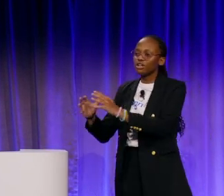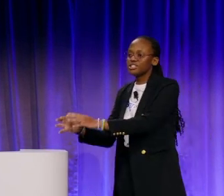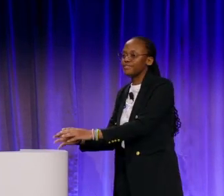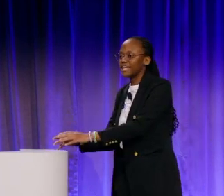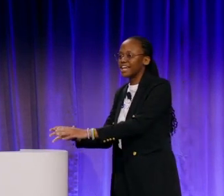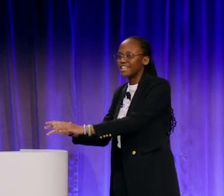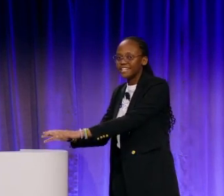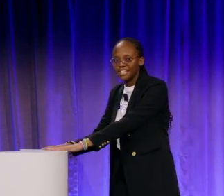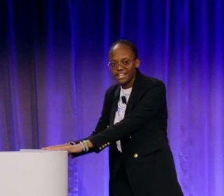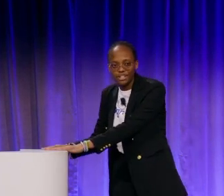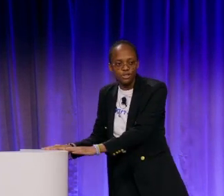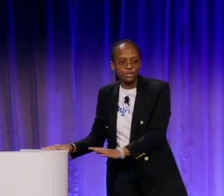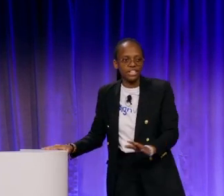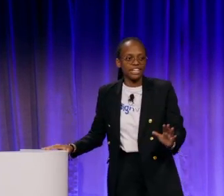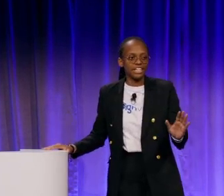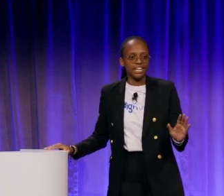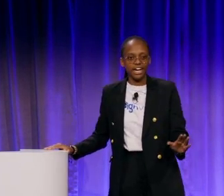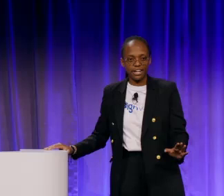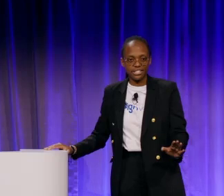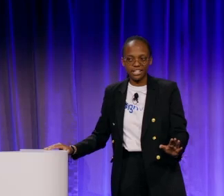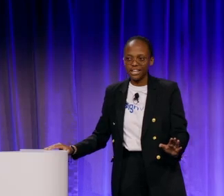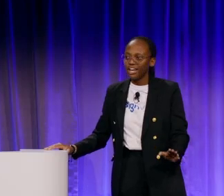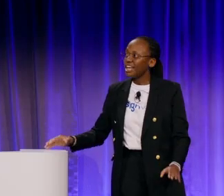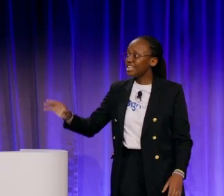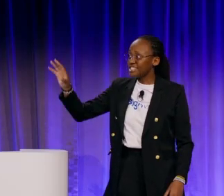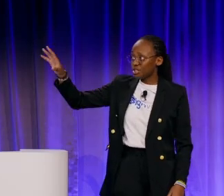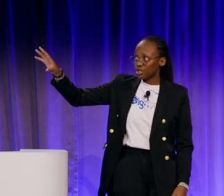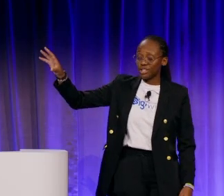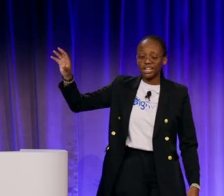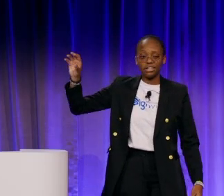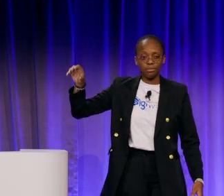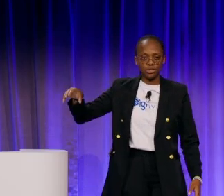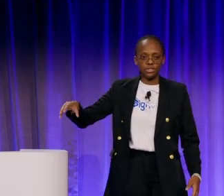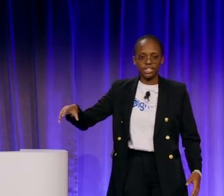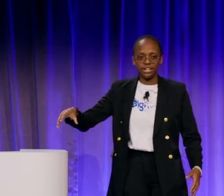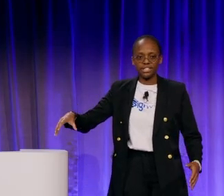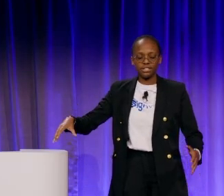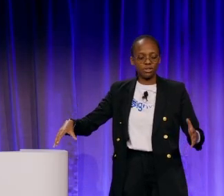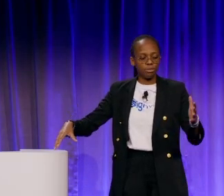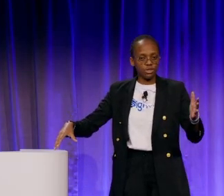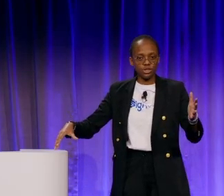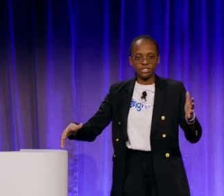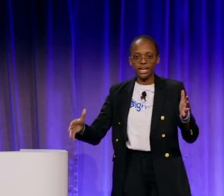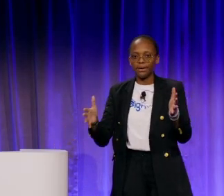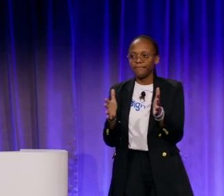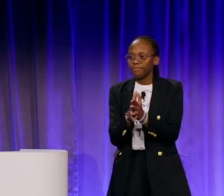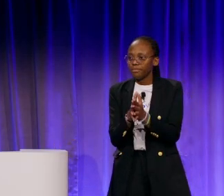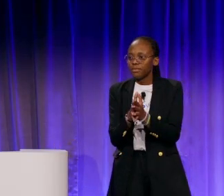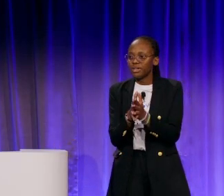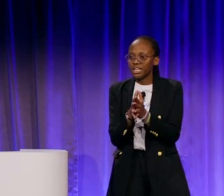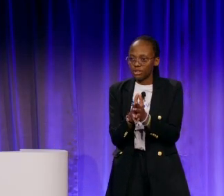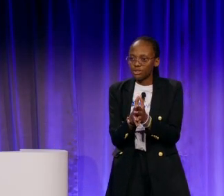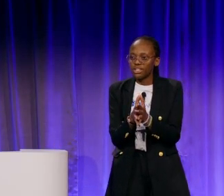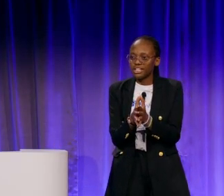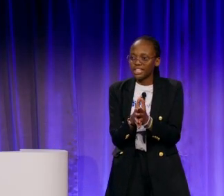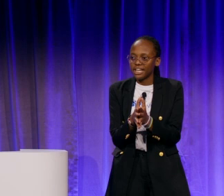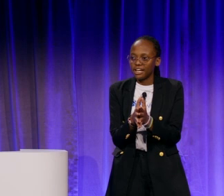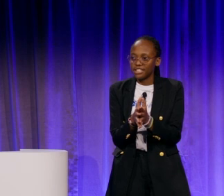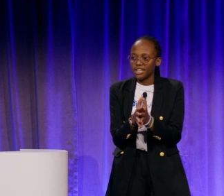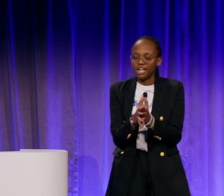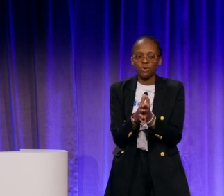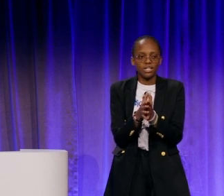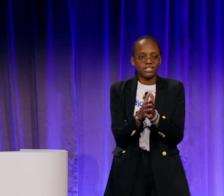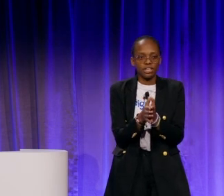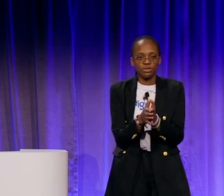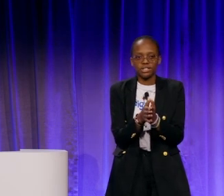glossified and rendered onto the 3D character. And that is also done in the motion generator. So the motions are rendered onto the 3D